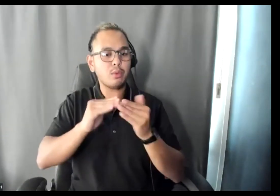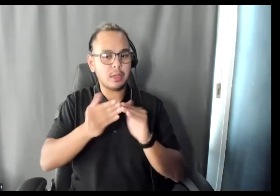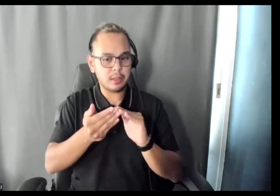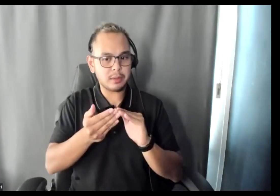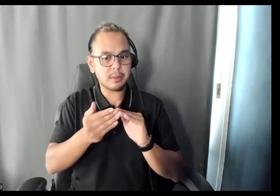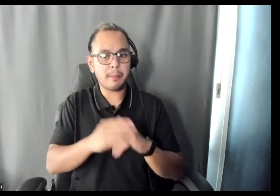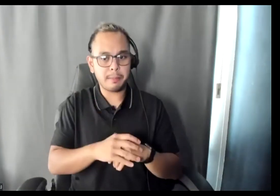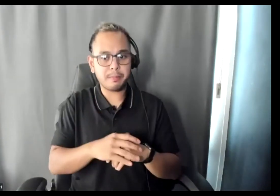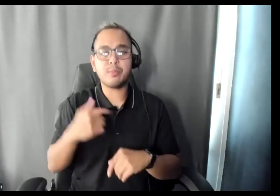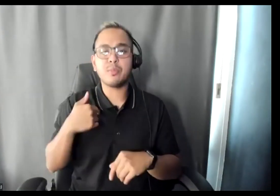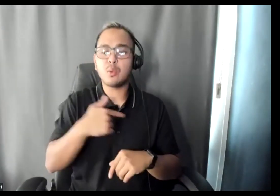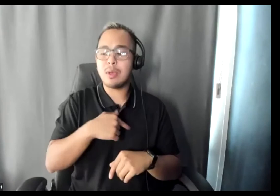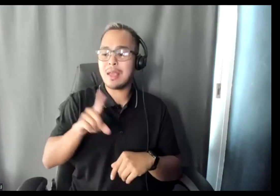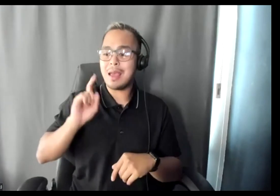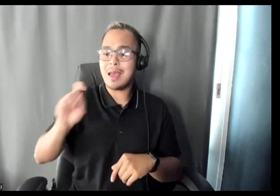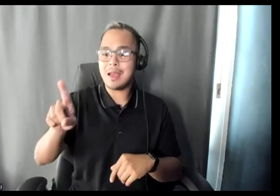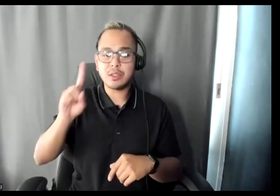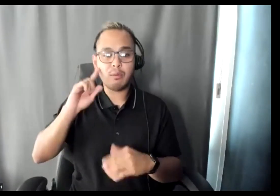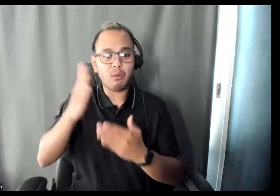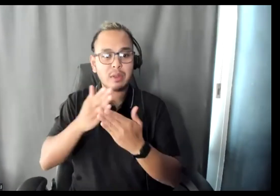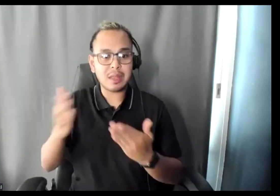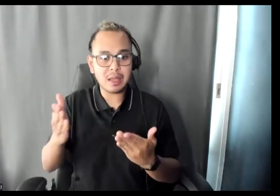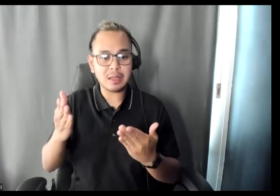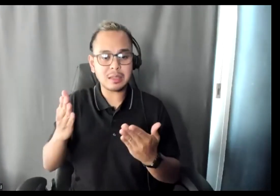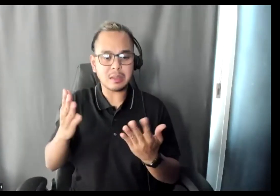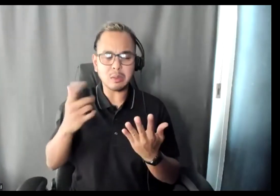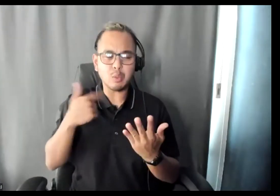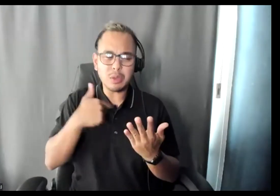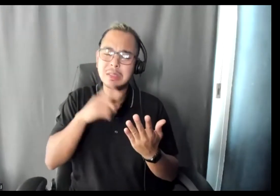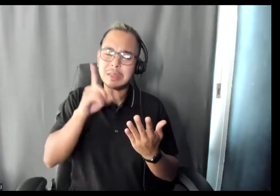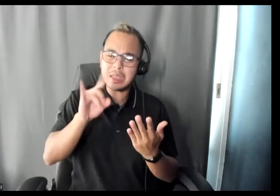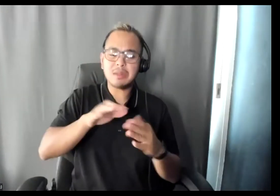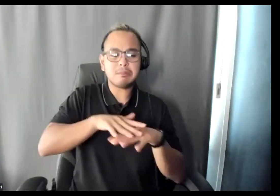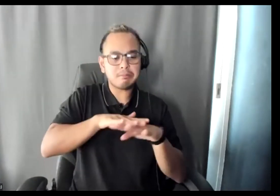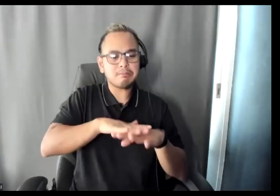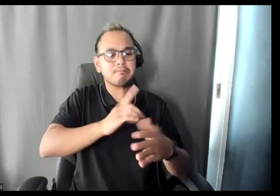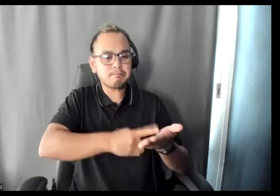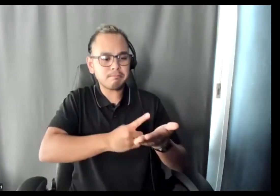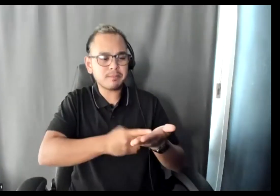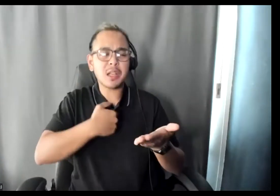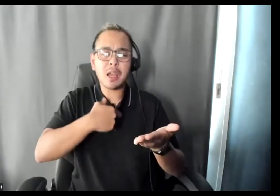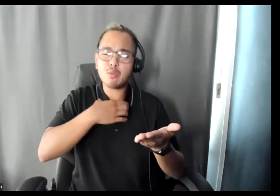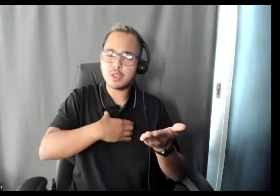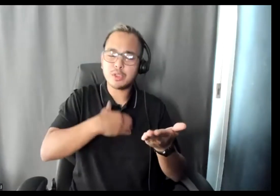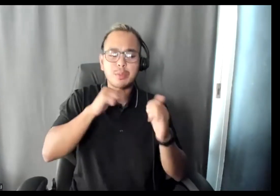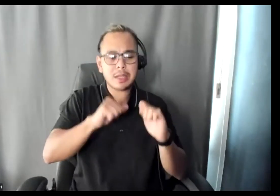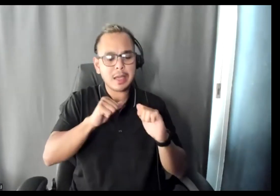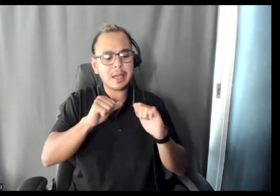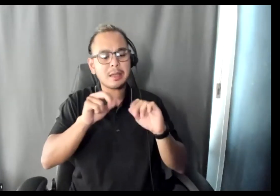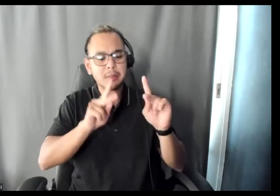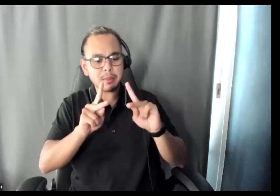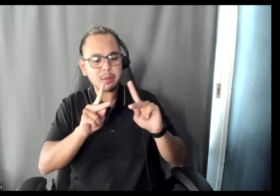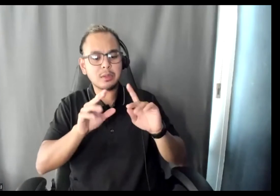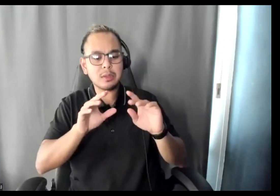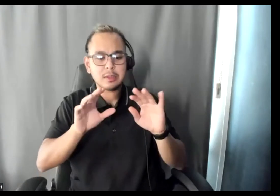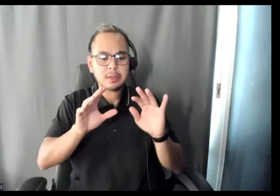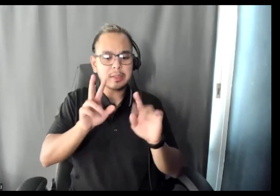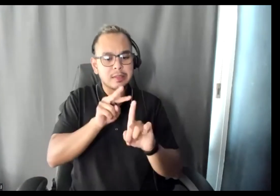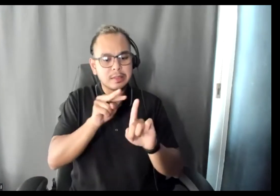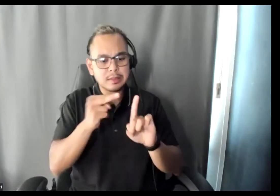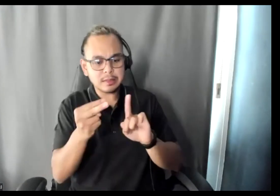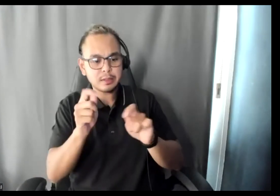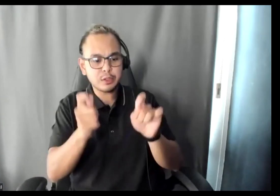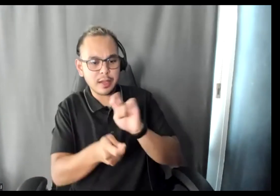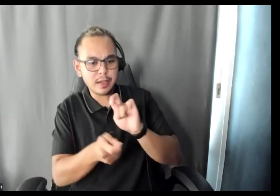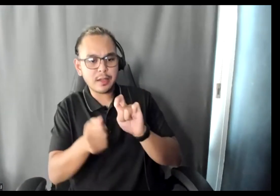We're asking for things that we've been talking about kind of together. I wish we could get people to move away from this notion of an American dream that